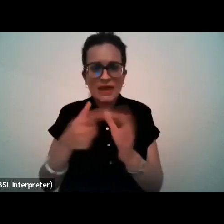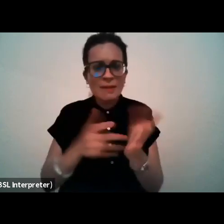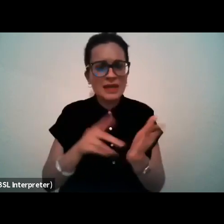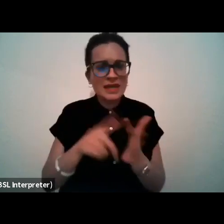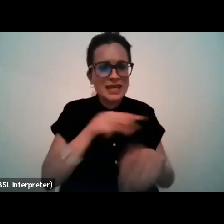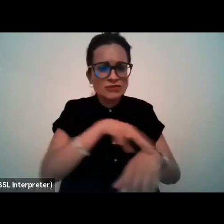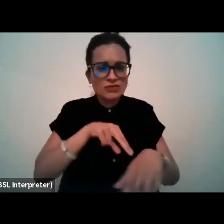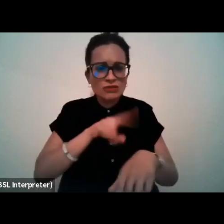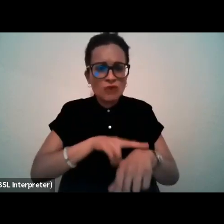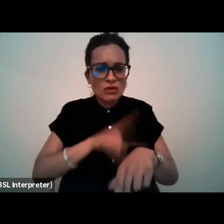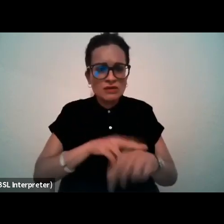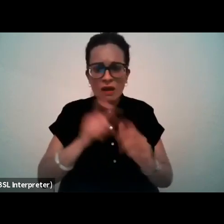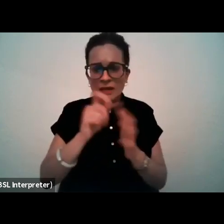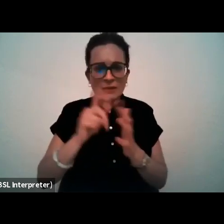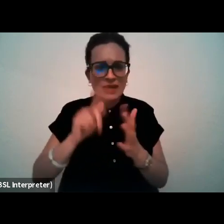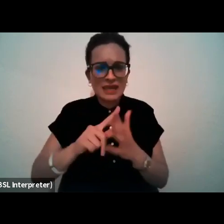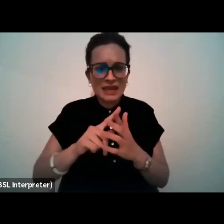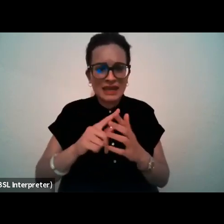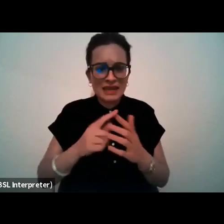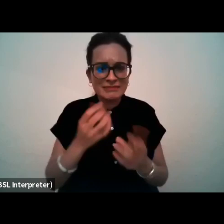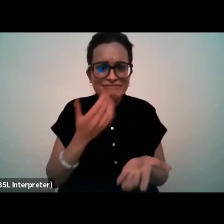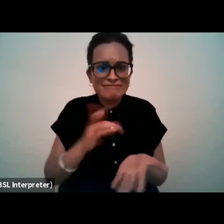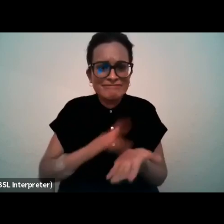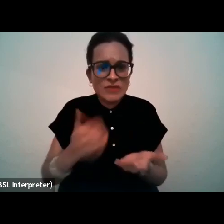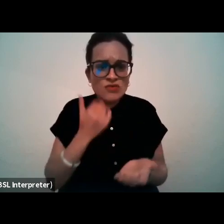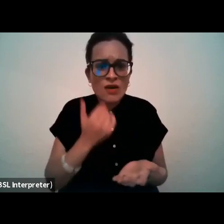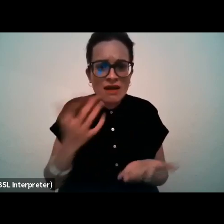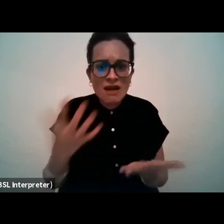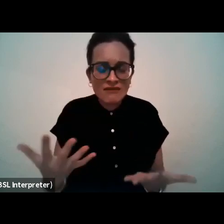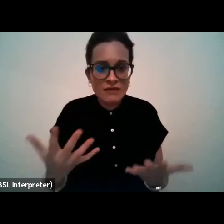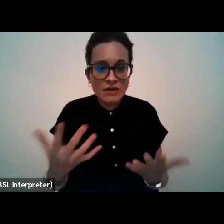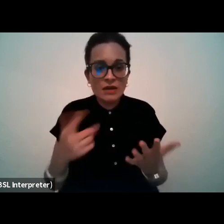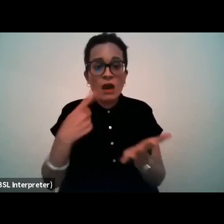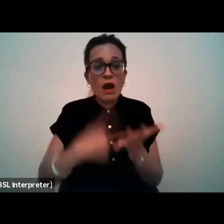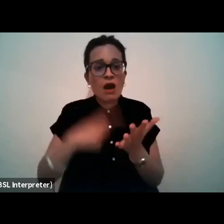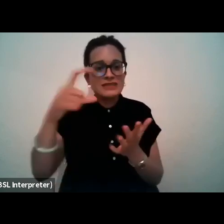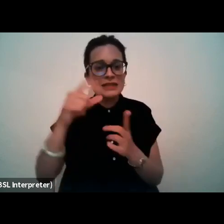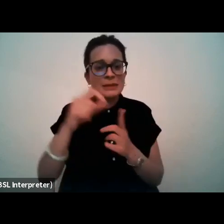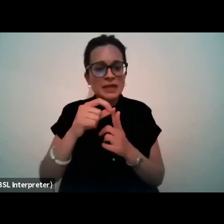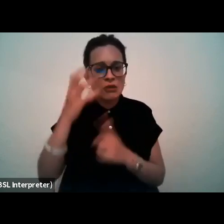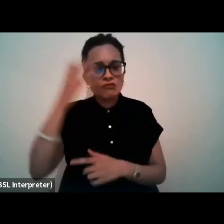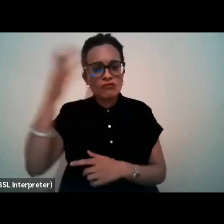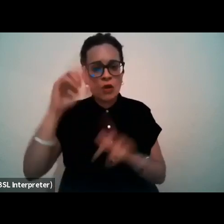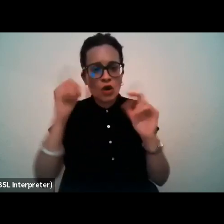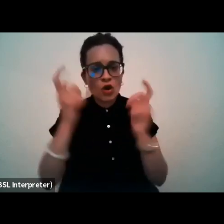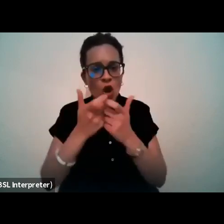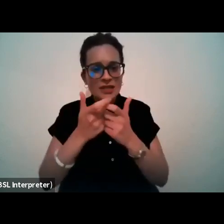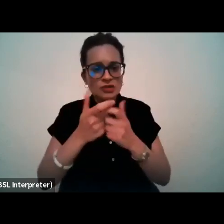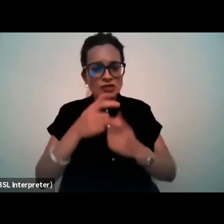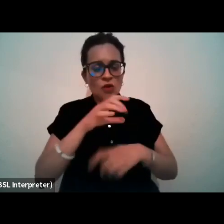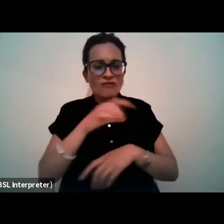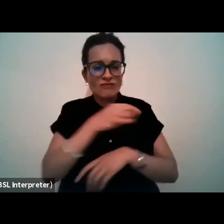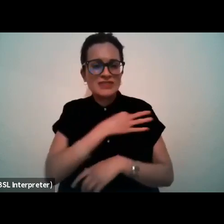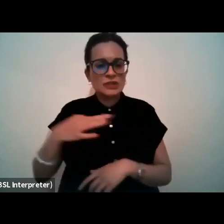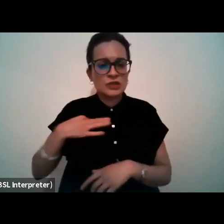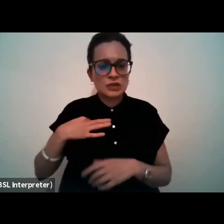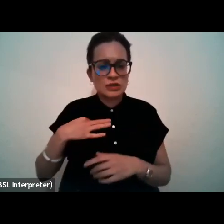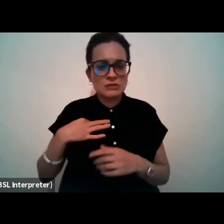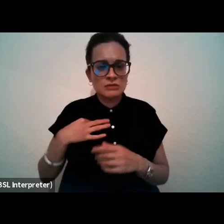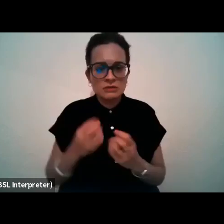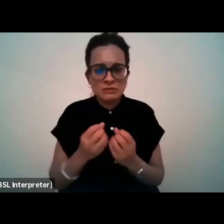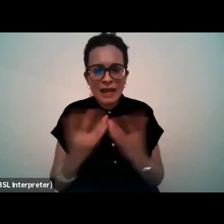of PPE. The Royal College of Physicians, the RCP, found 48% of all doctors who responded to